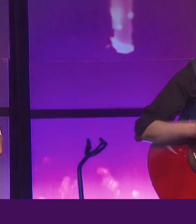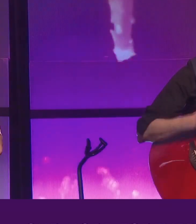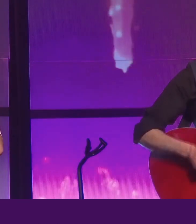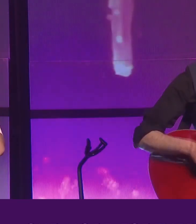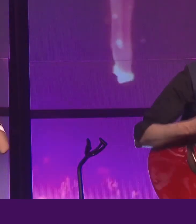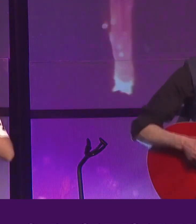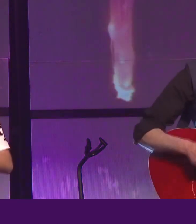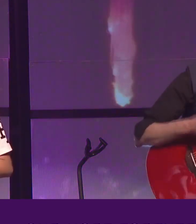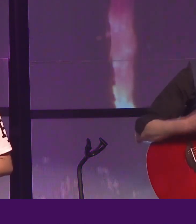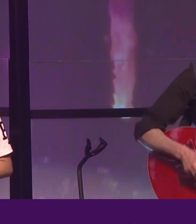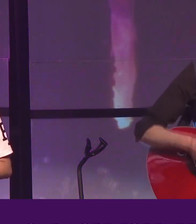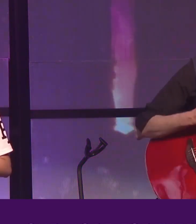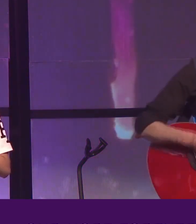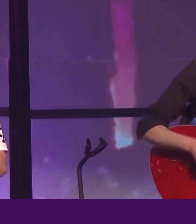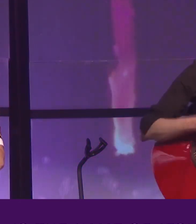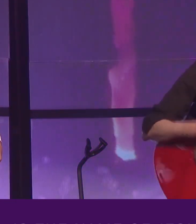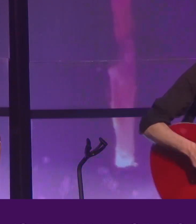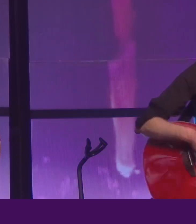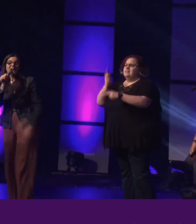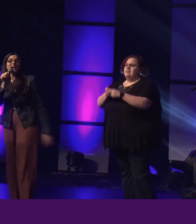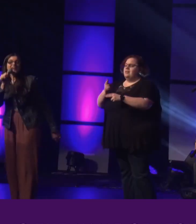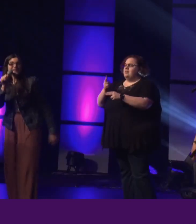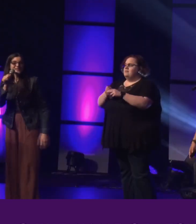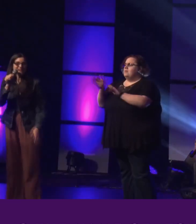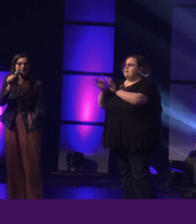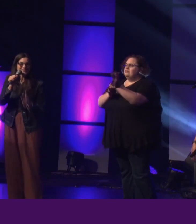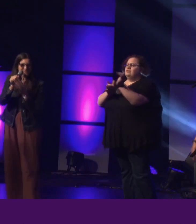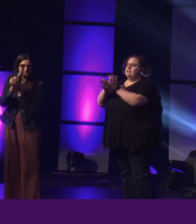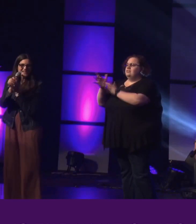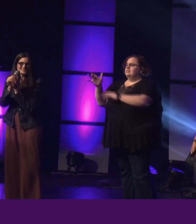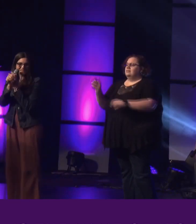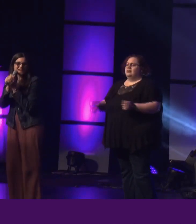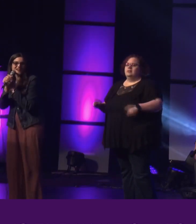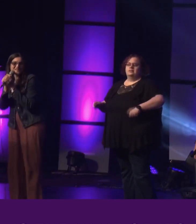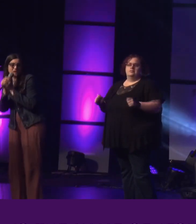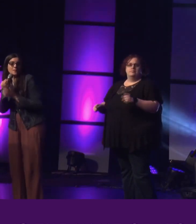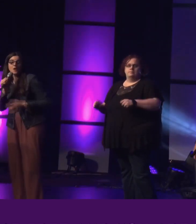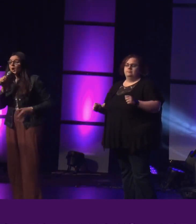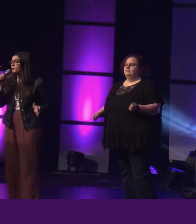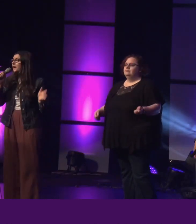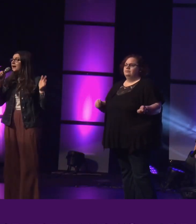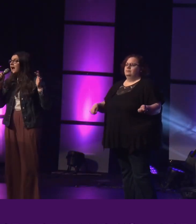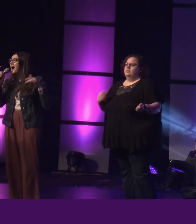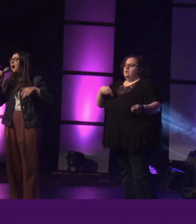hope forever is the name of Jesus.